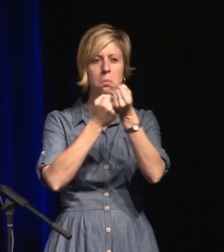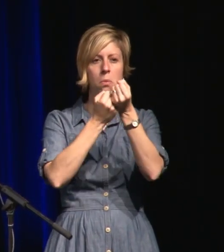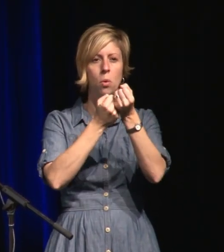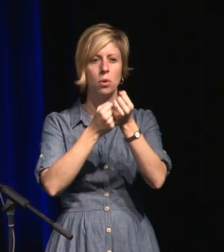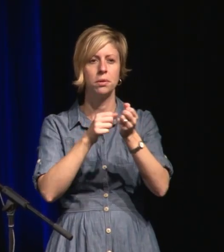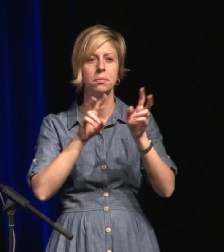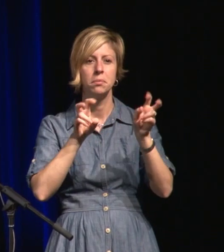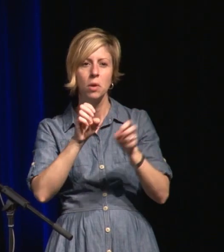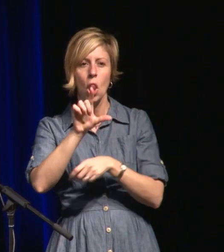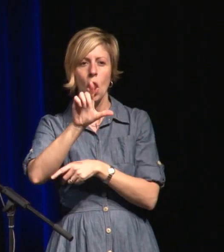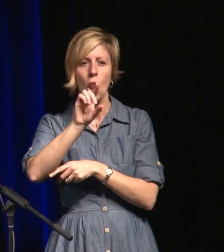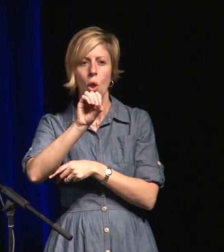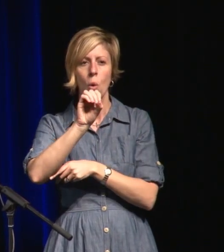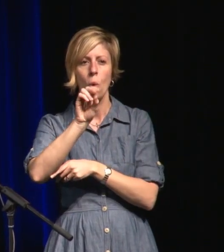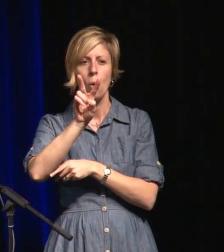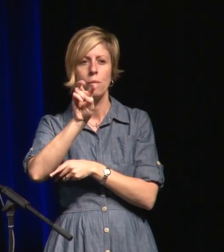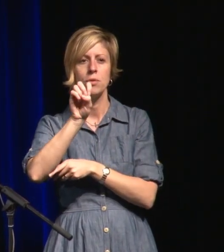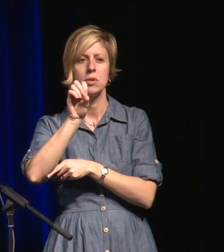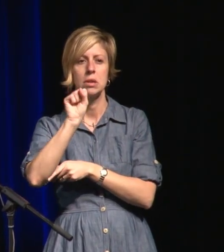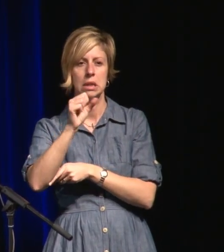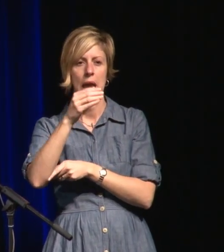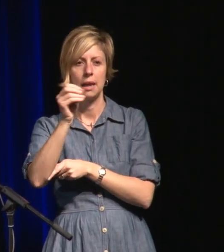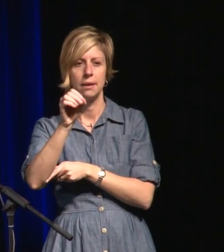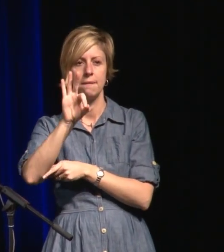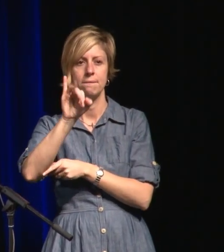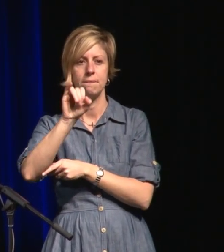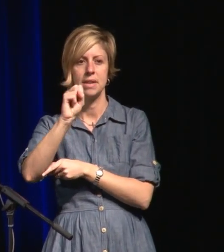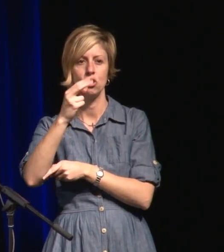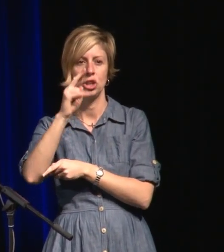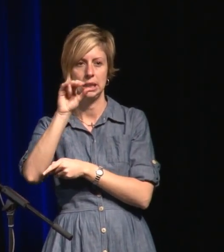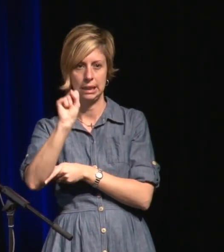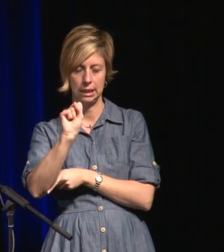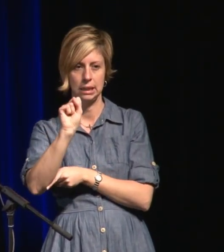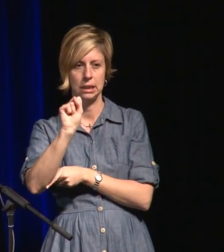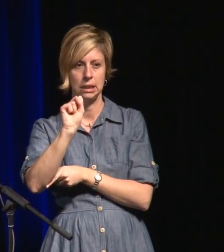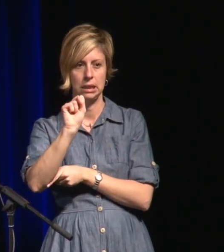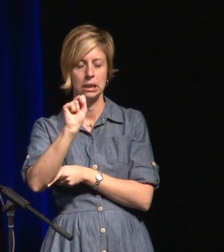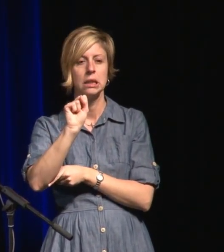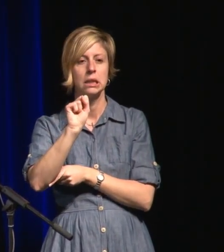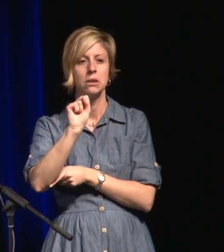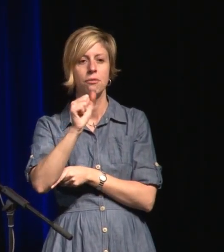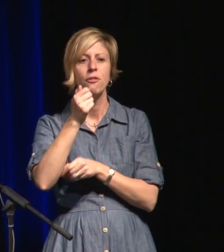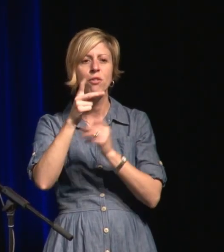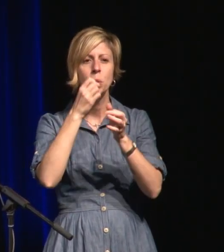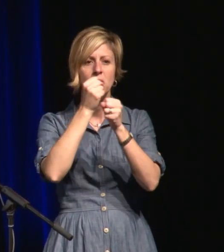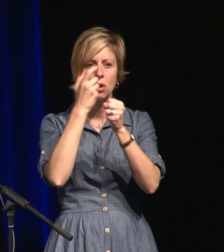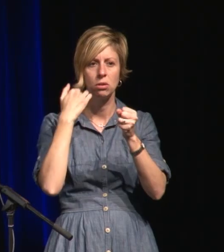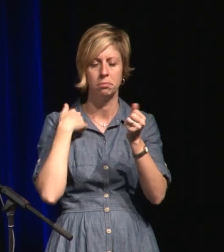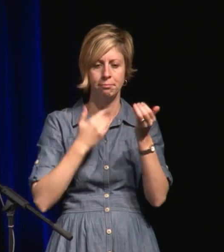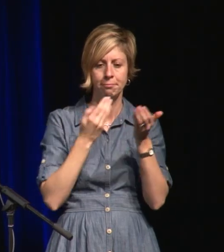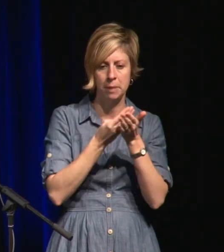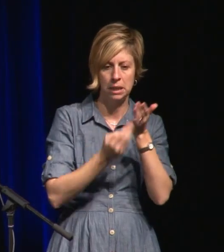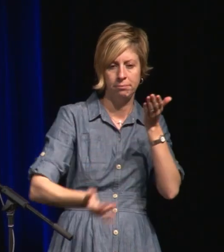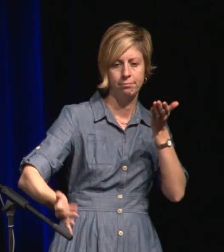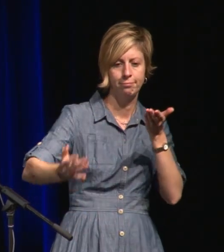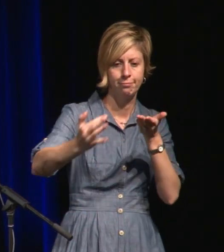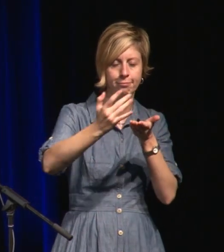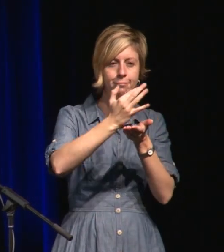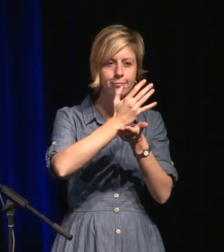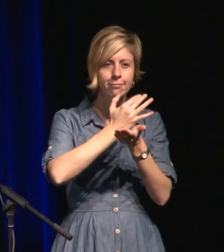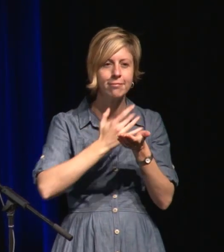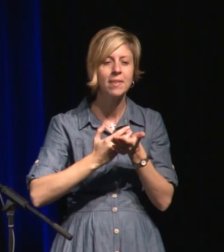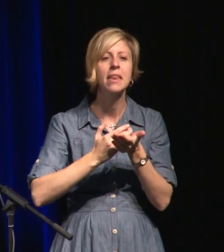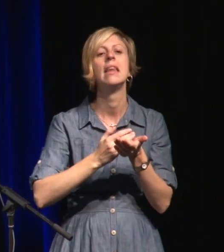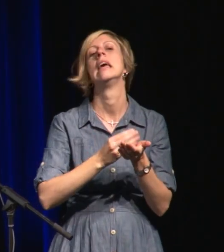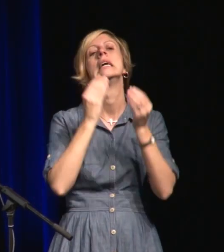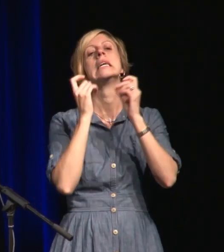CBRM. Over the past number of years, the practical nursing students have raised thousands of dollars to help Loaves and Fishes improve their